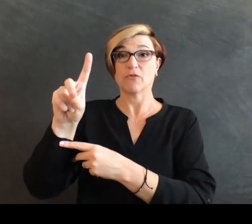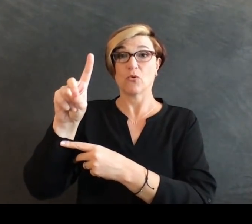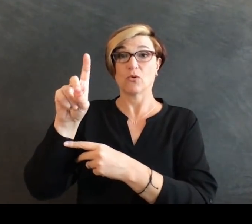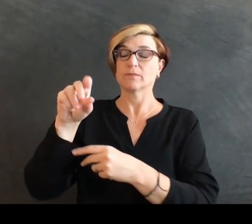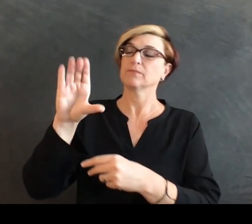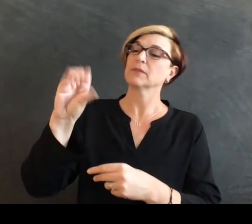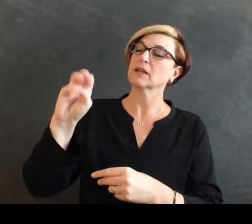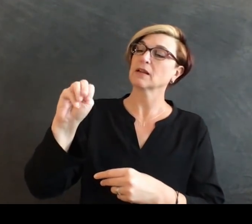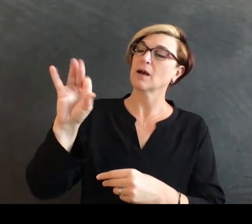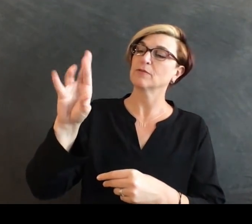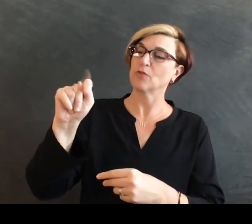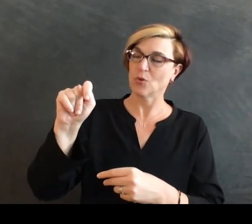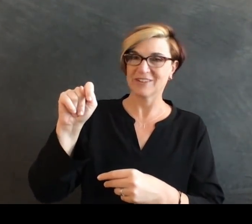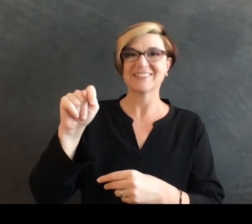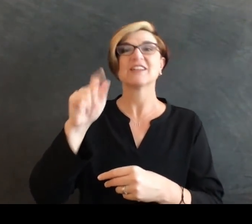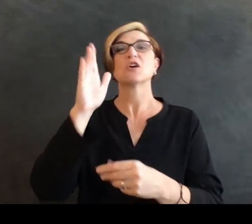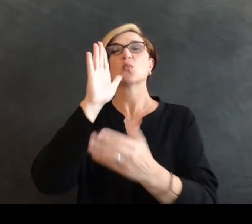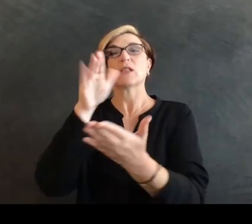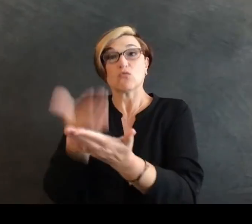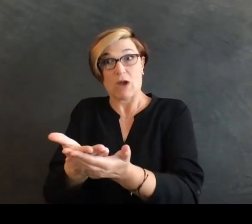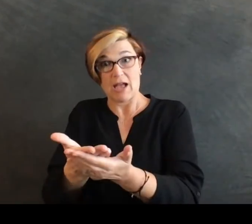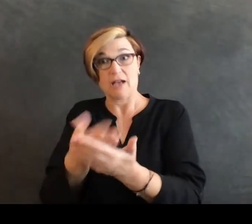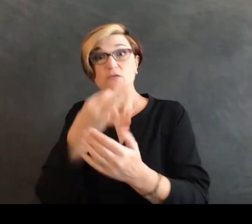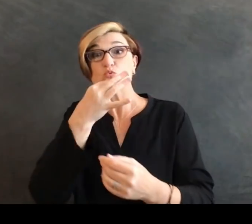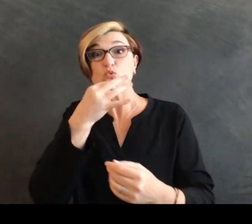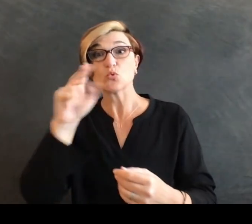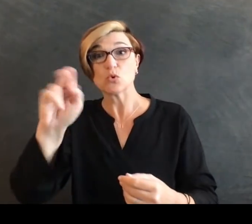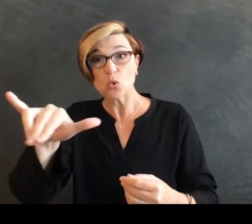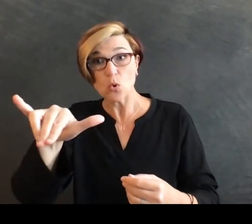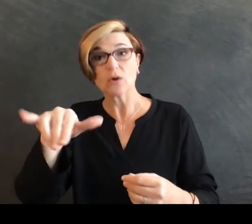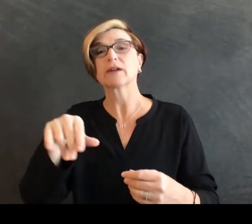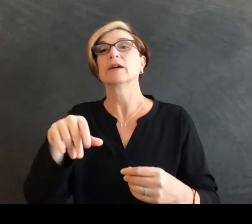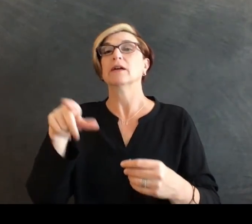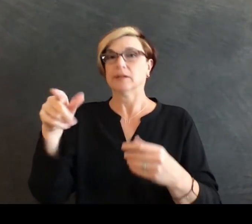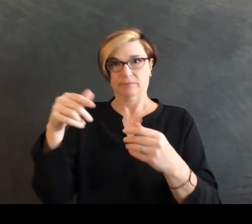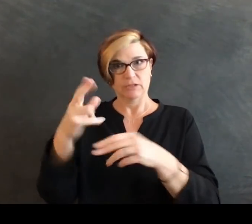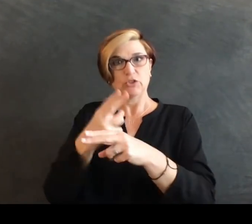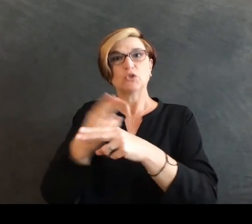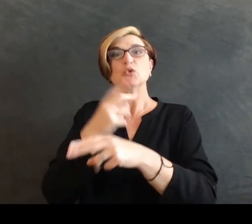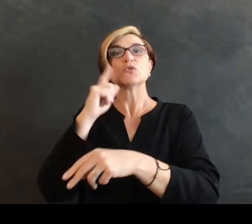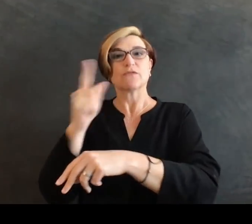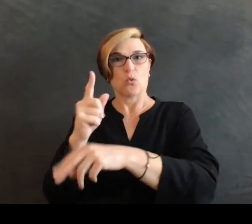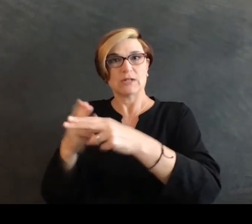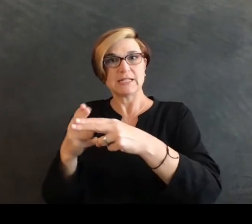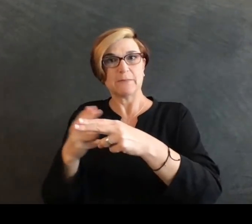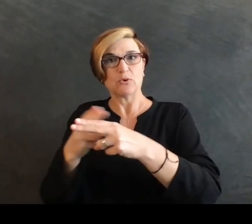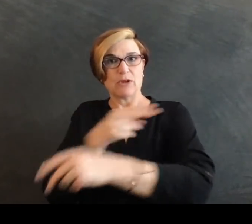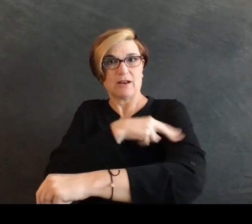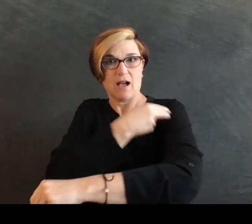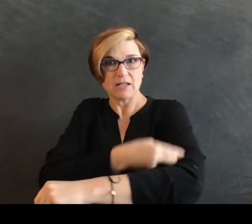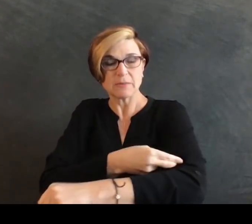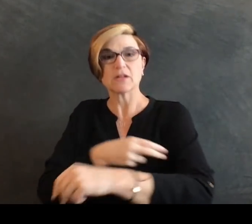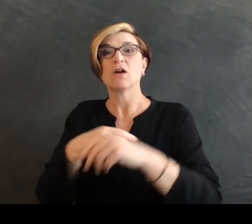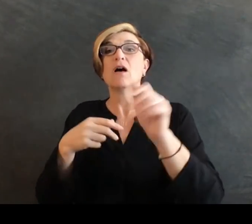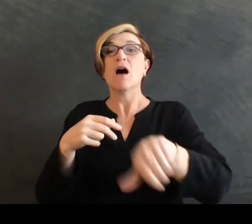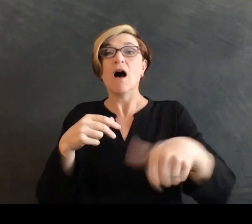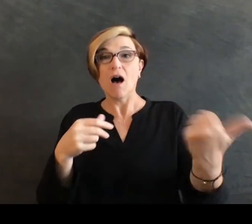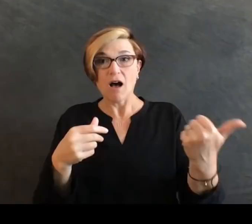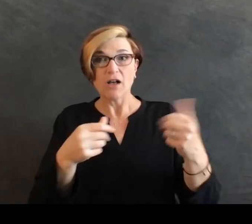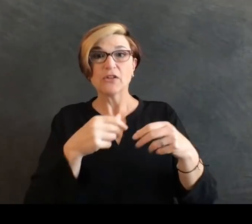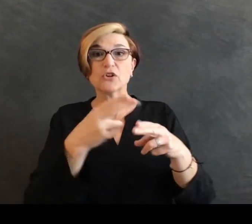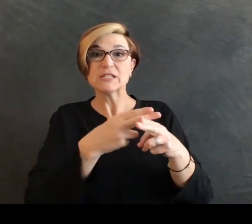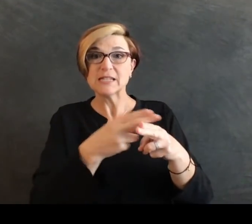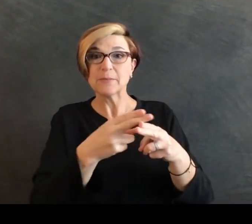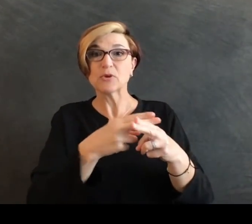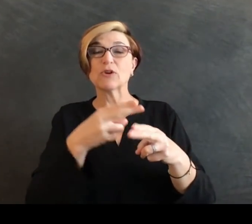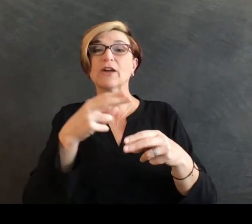hospital beds. Work has begun on additional temporary hospital sites, including a 600-bed capacity nursing home facility